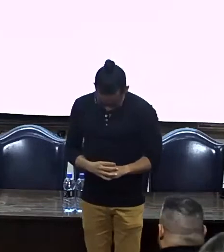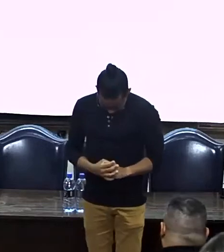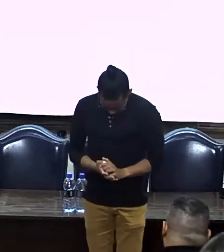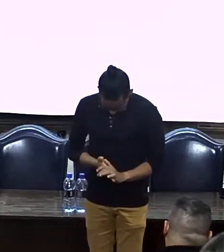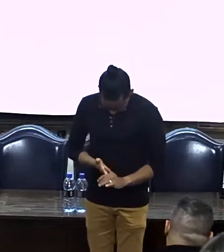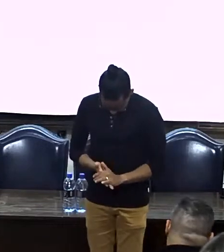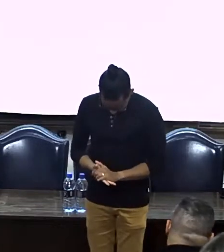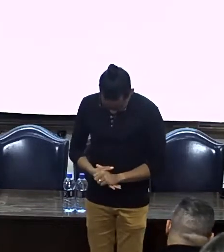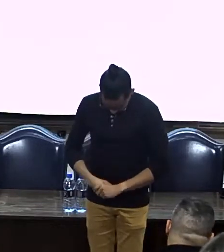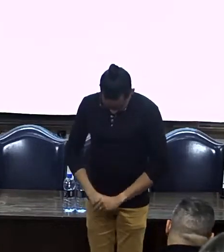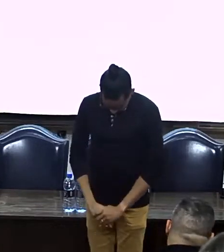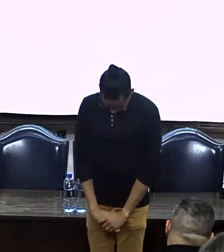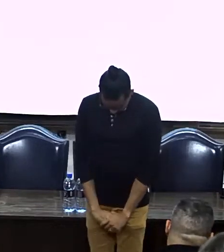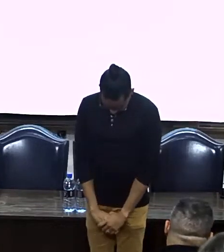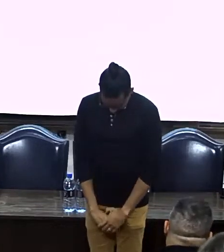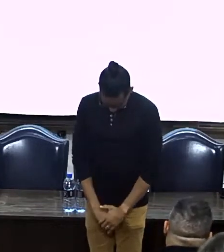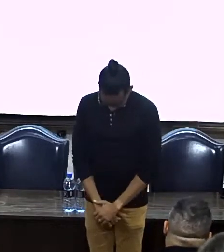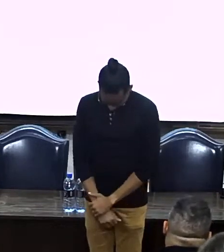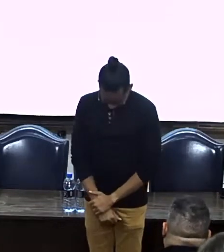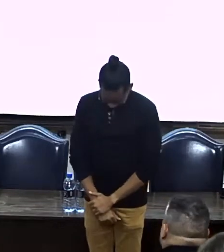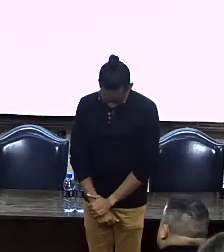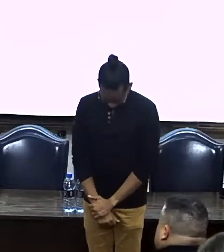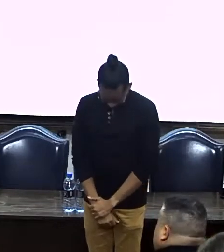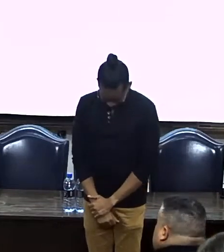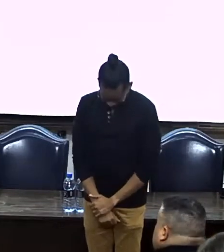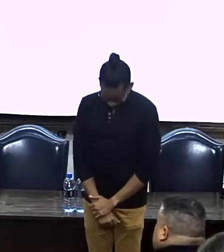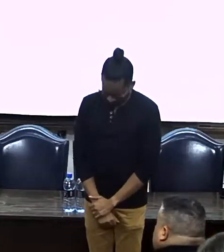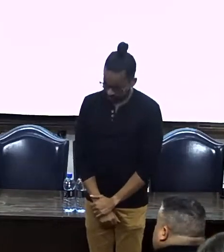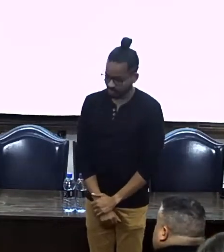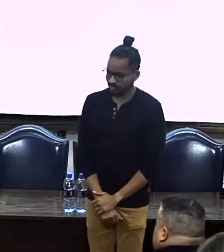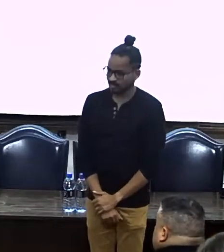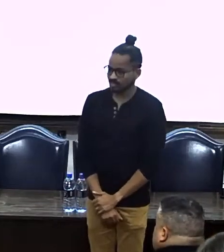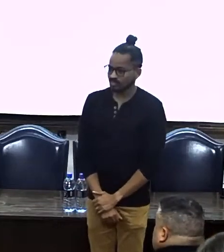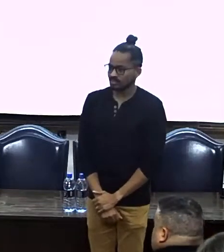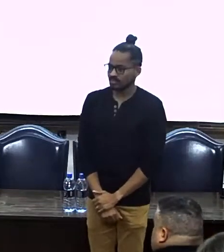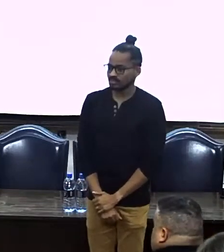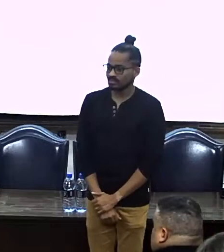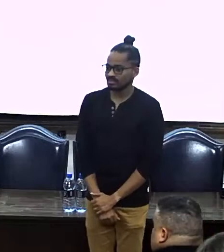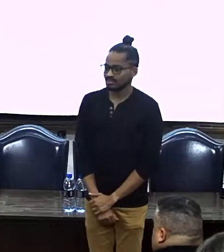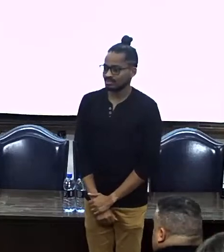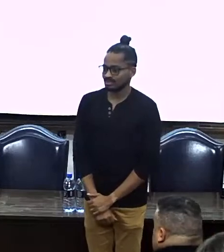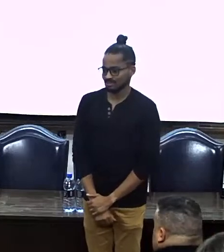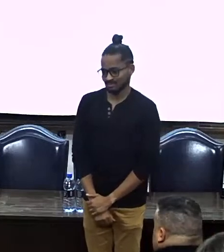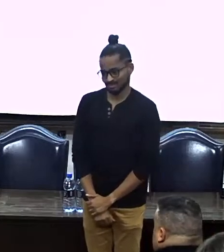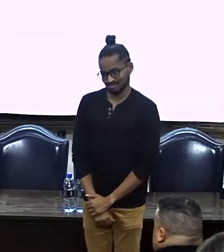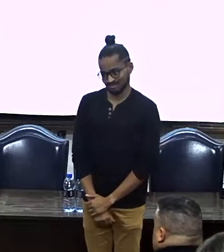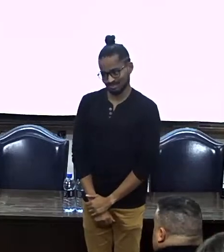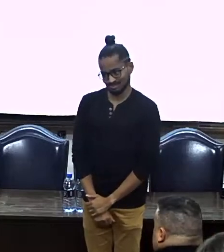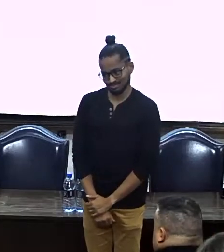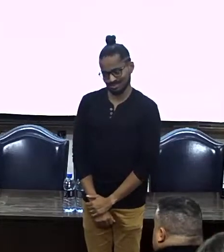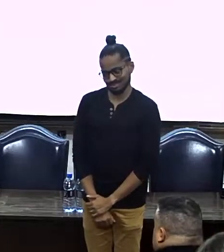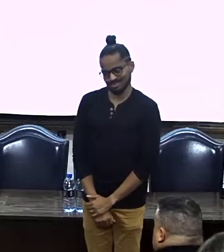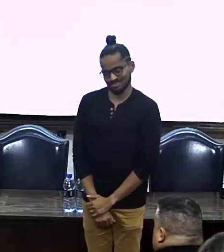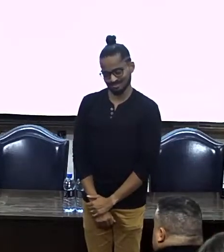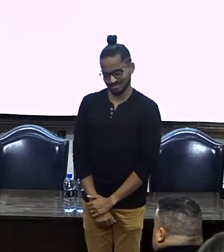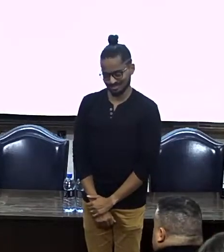vai falar sobre padrões de proeminência e deslocamento de mandíbula.